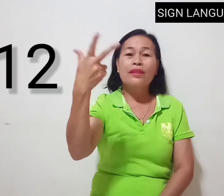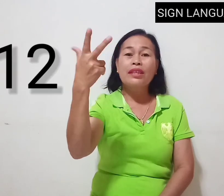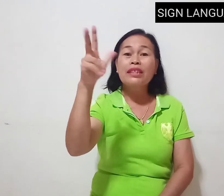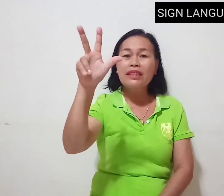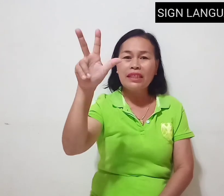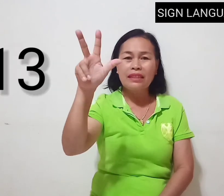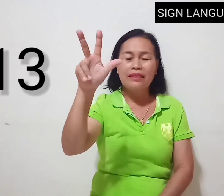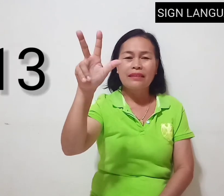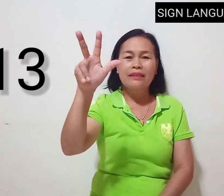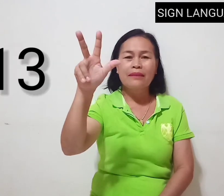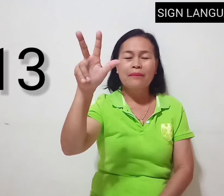13,